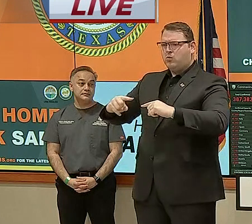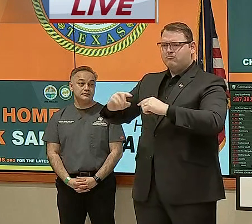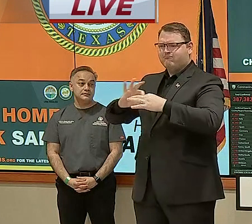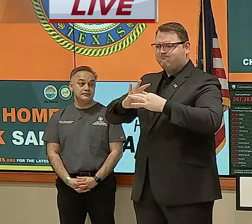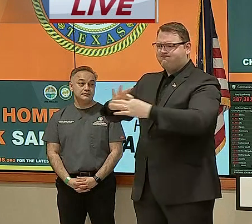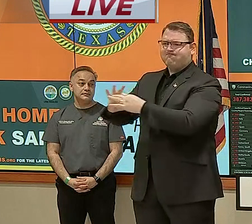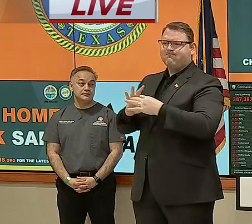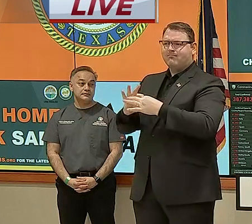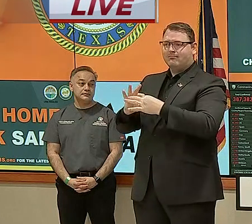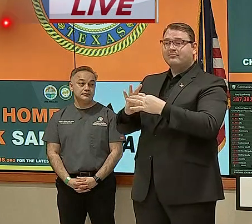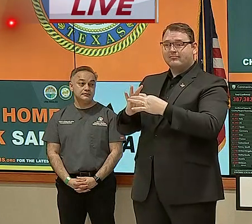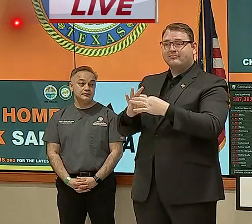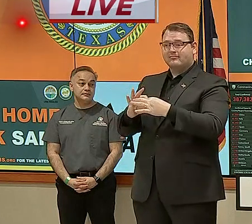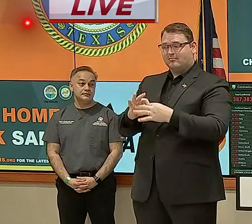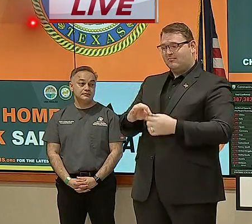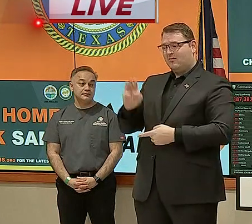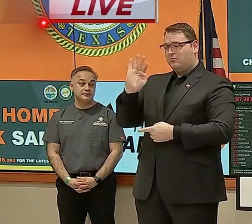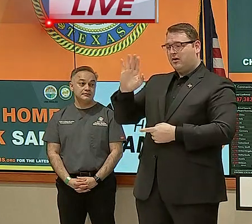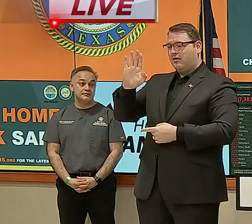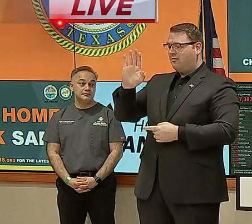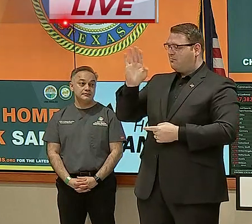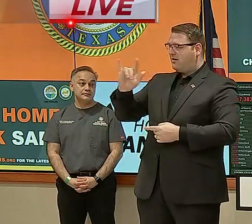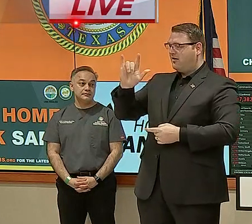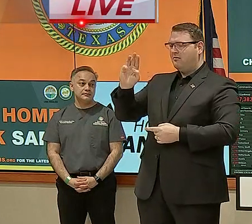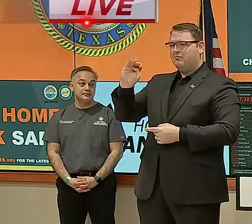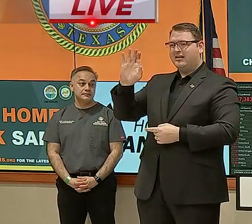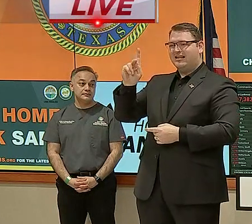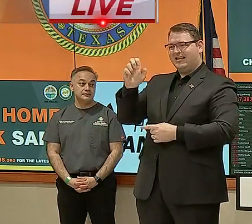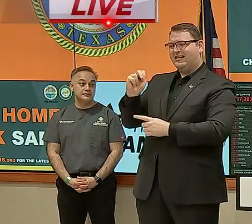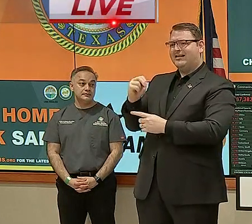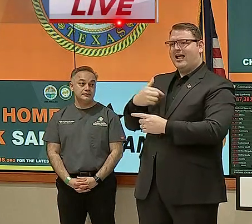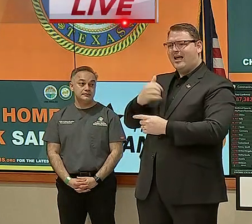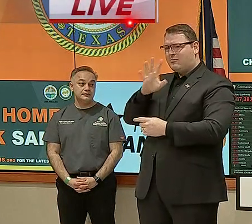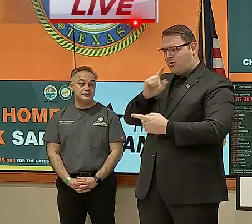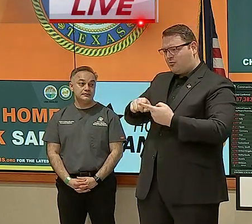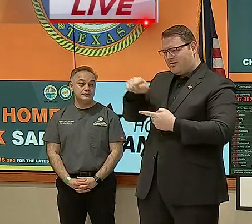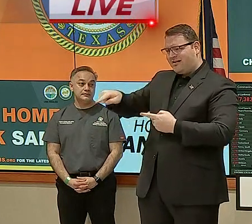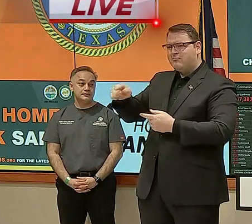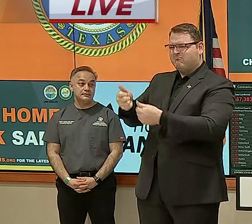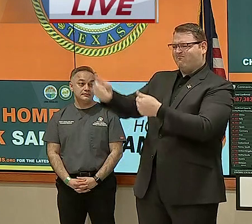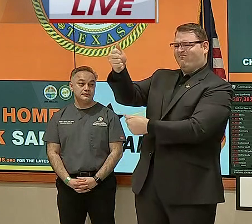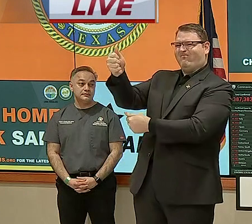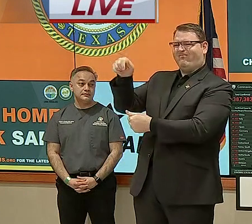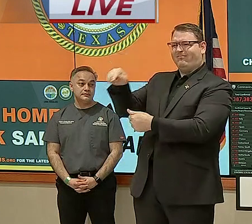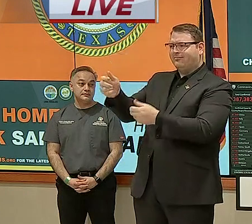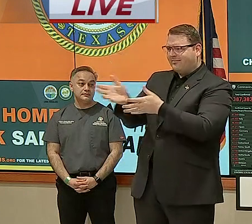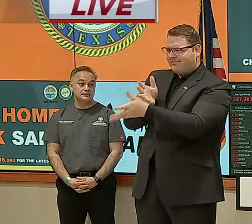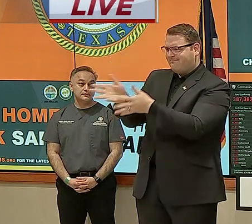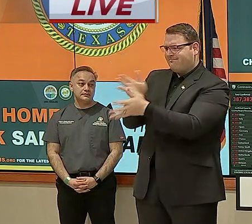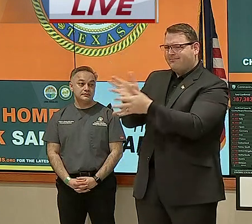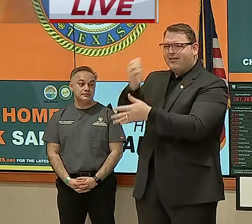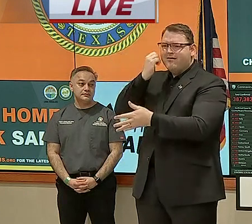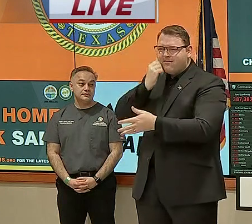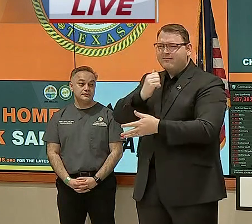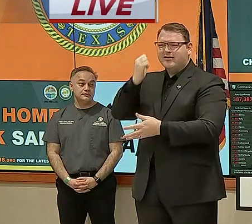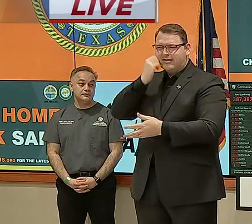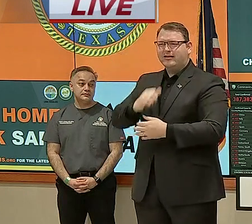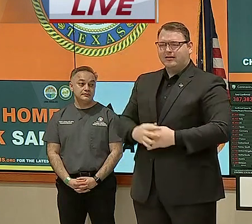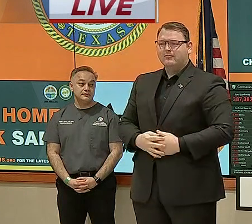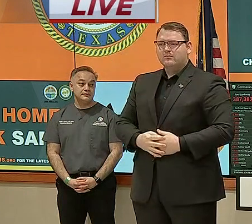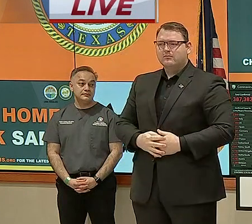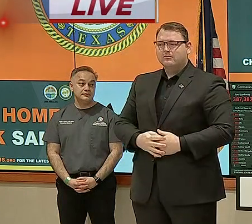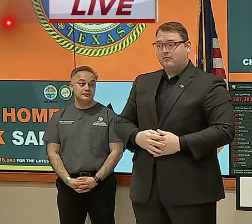McKeon, almost on a daily basis. They are seeing the rate of patients coming into their